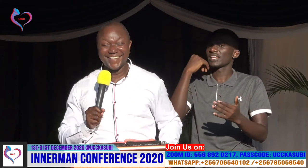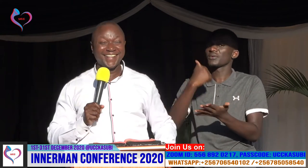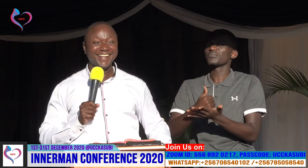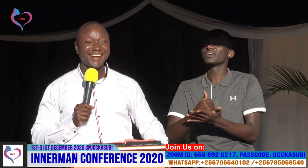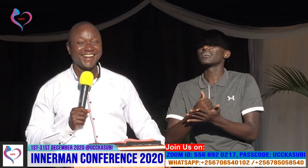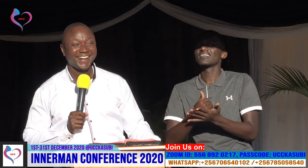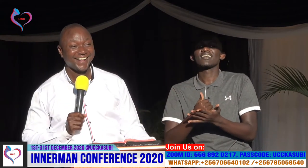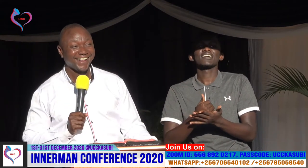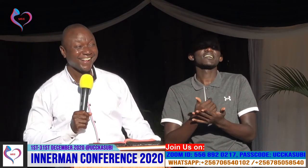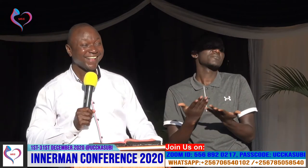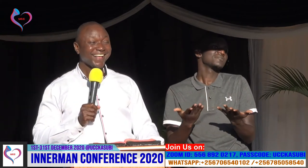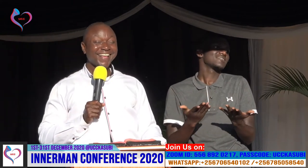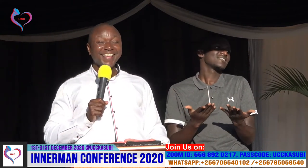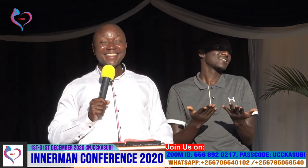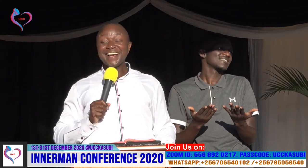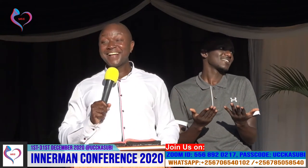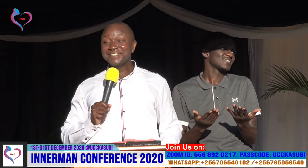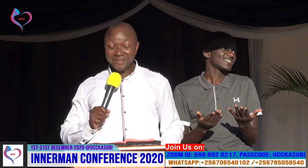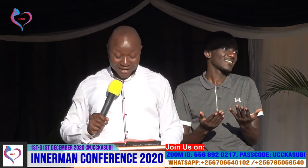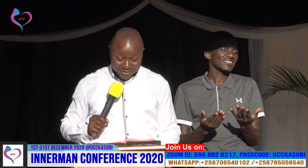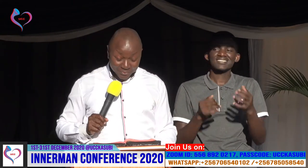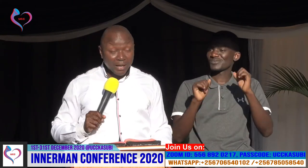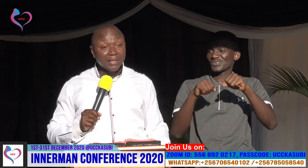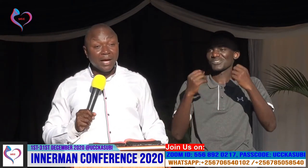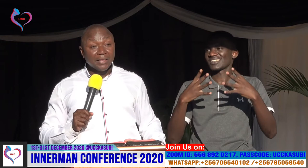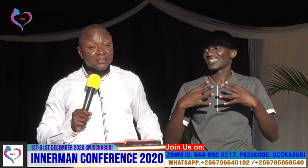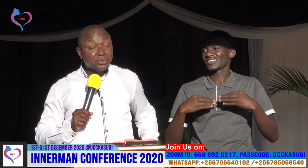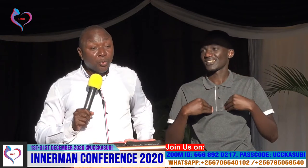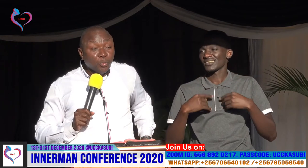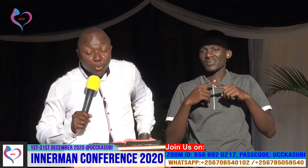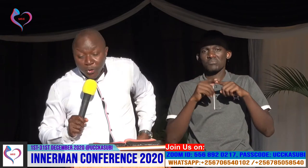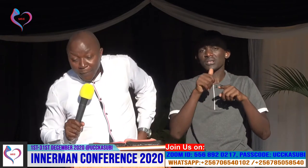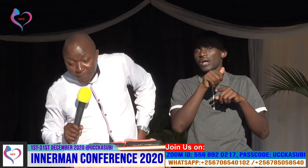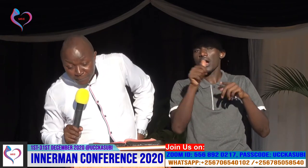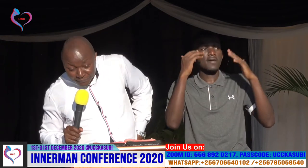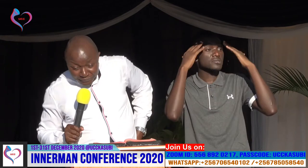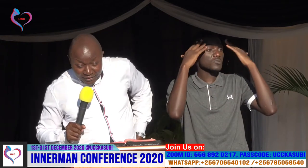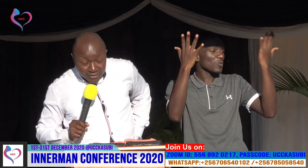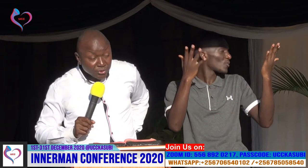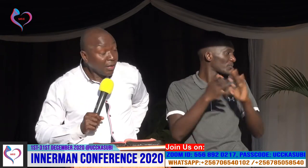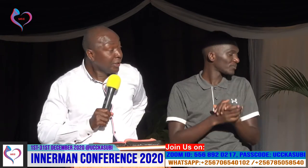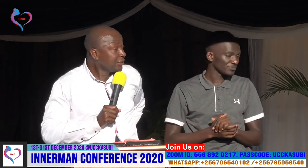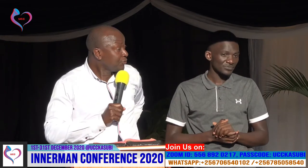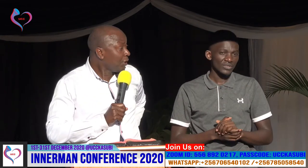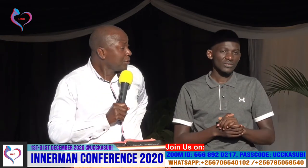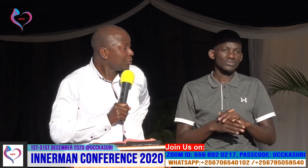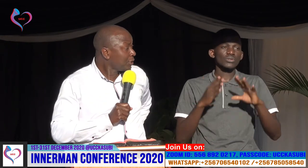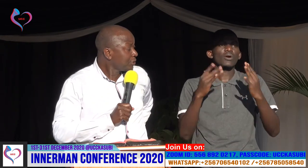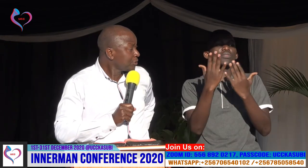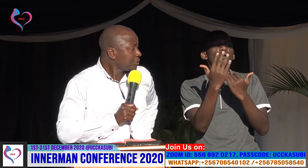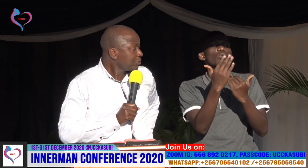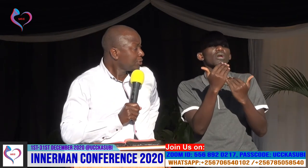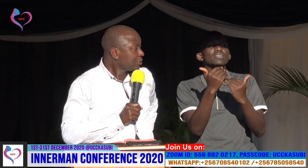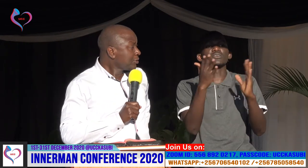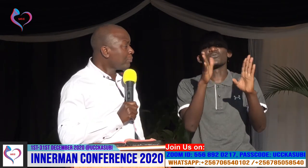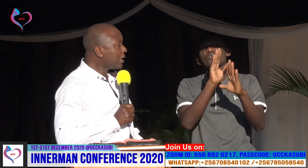msege mkamba amina. They can't even accept. By the way, others don't. Aba muteba manyu. So they are waiting for counseling.